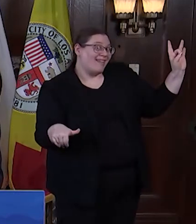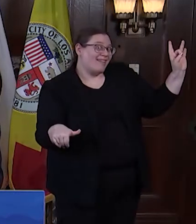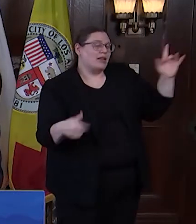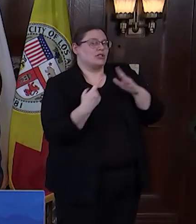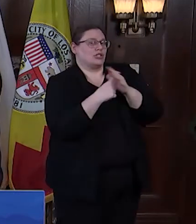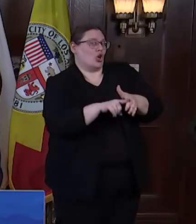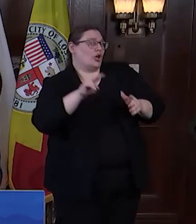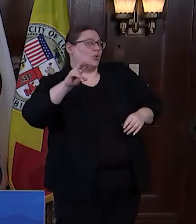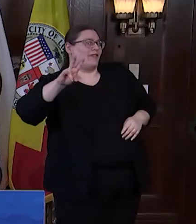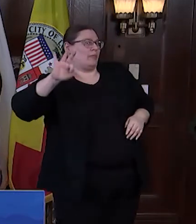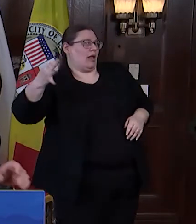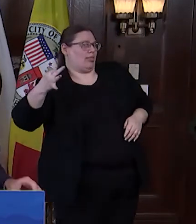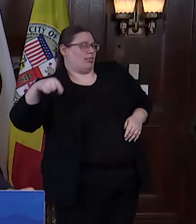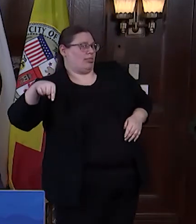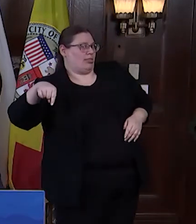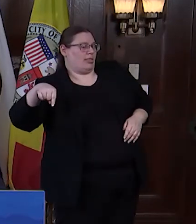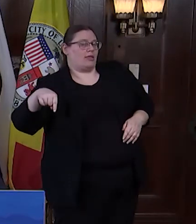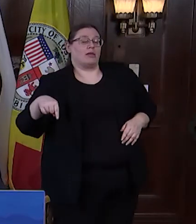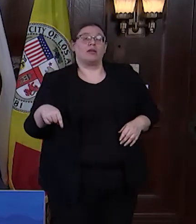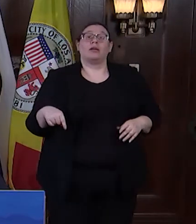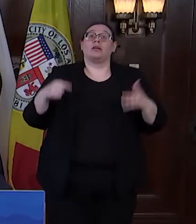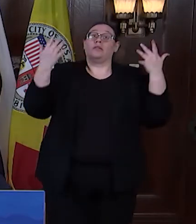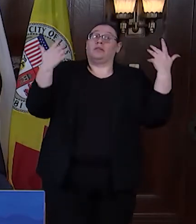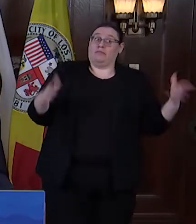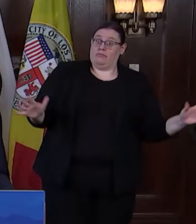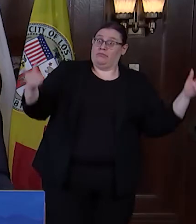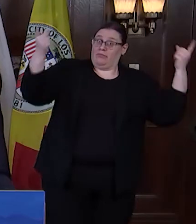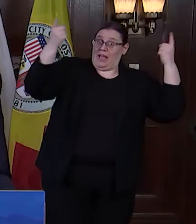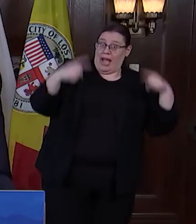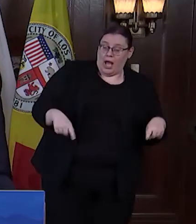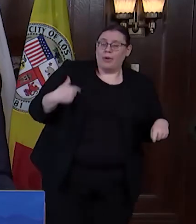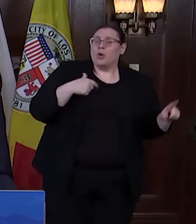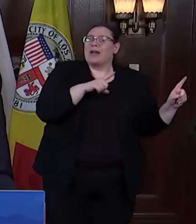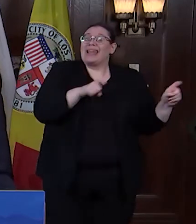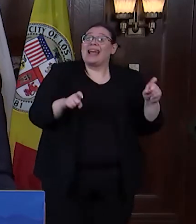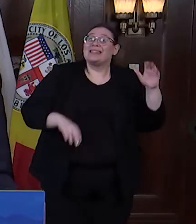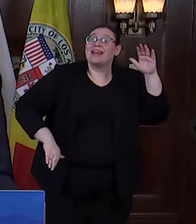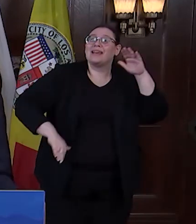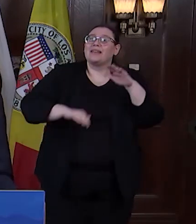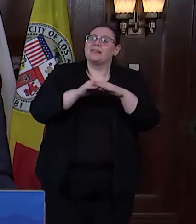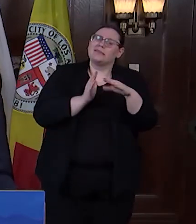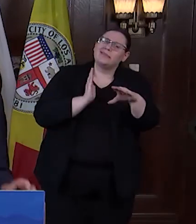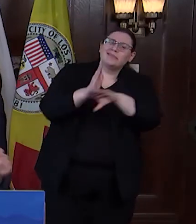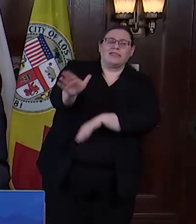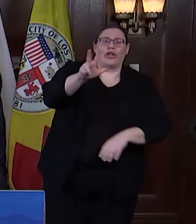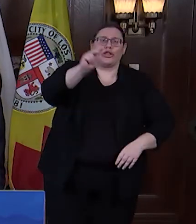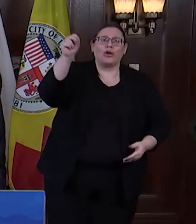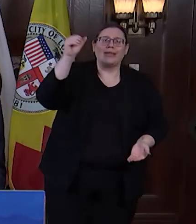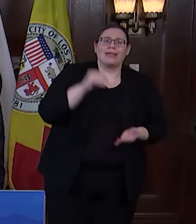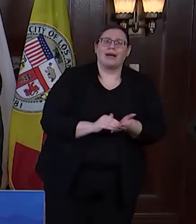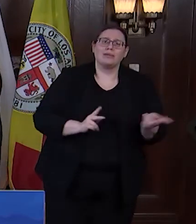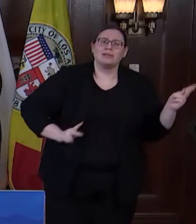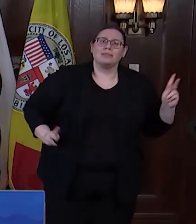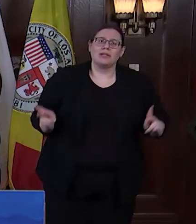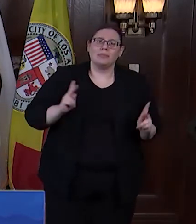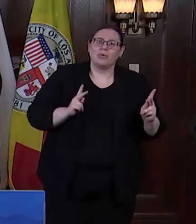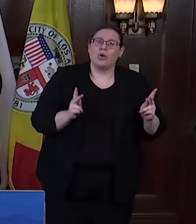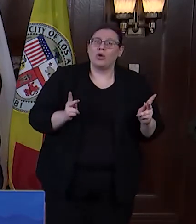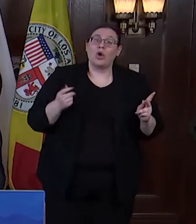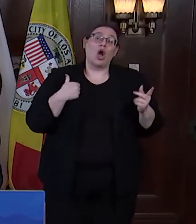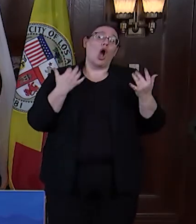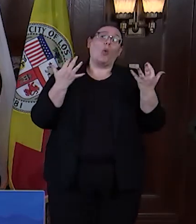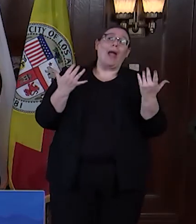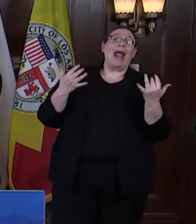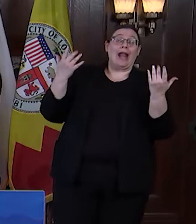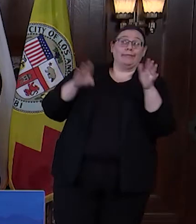on November 9th. And once those changes take effect, we'll be able to test over 30,000 people. You see, this time we're not waiting for the surge,